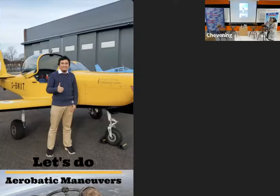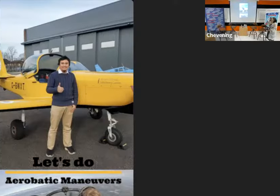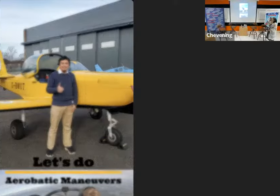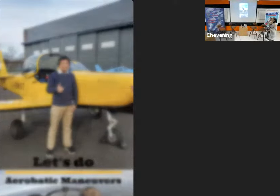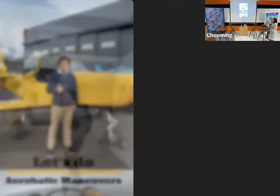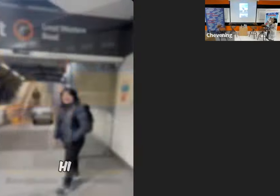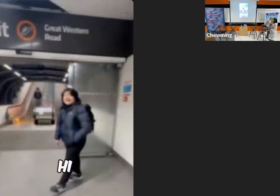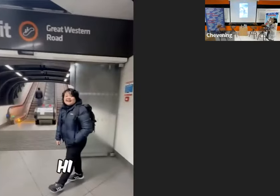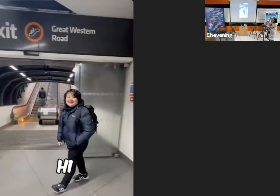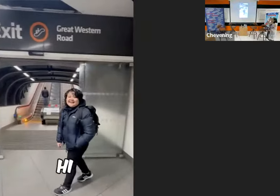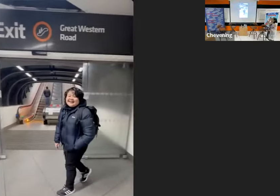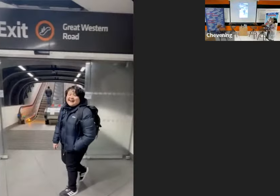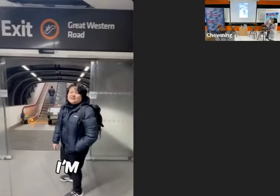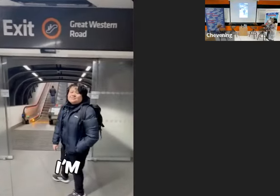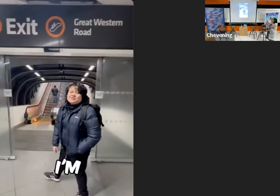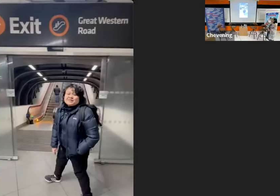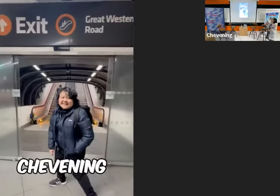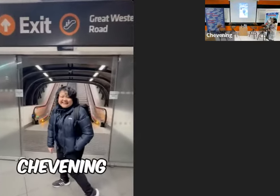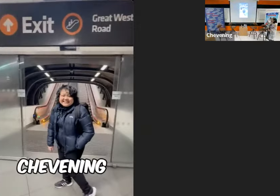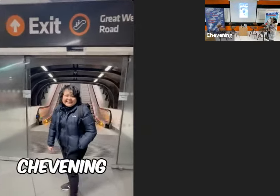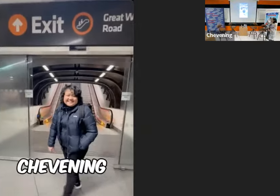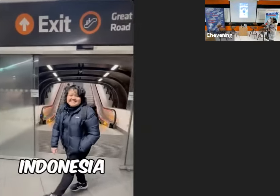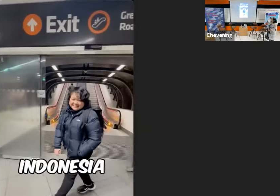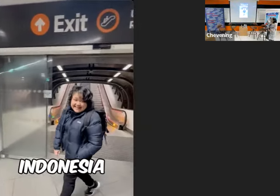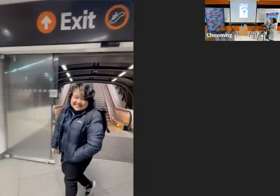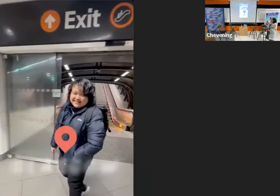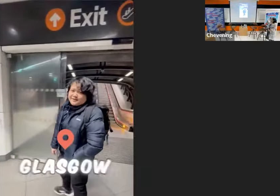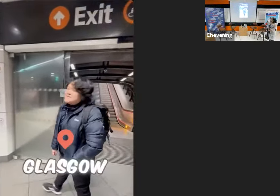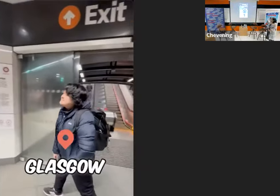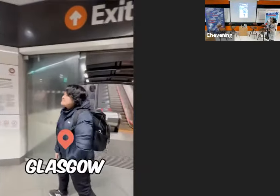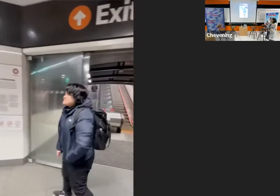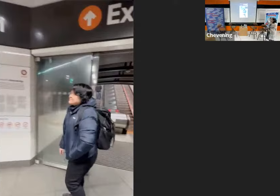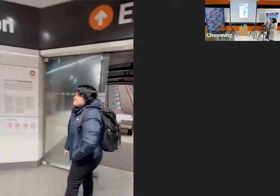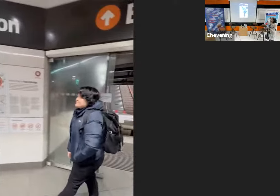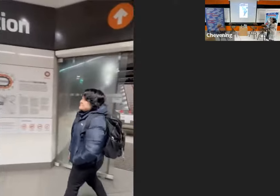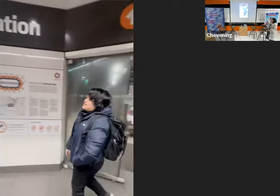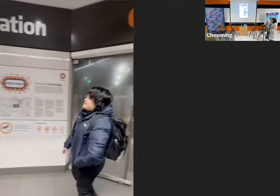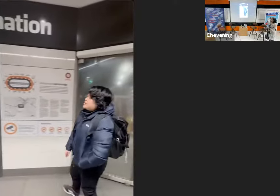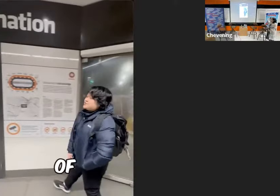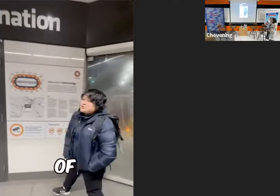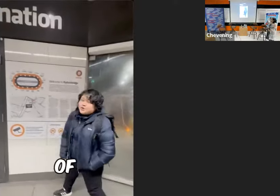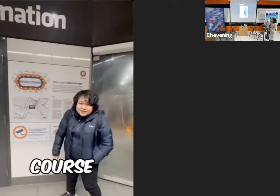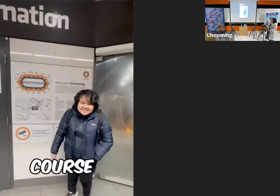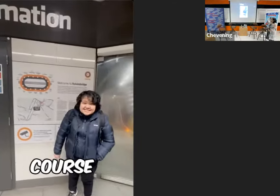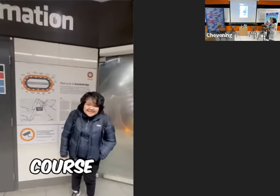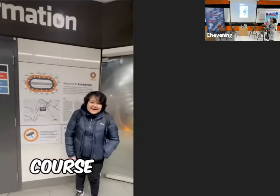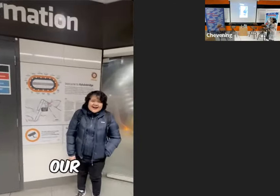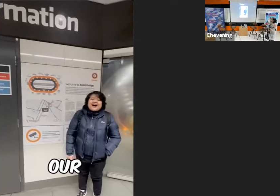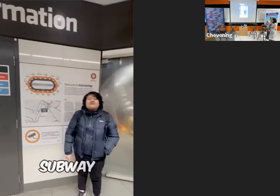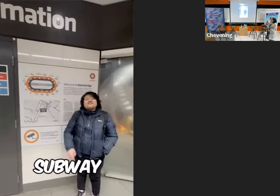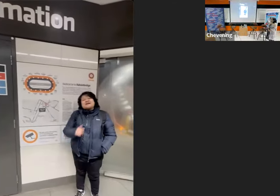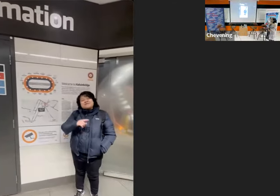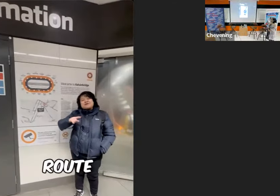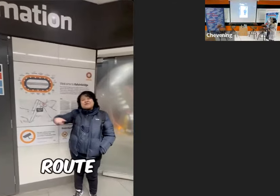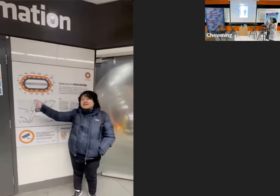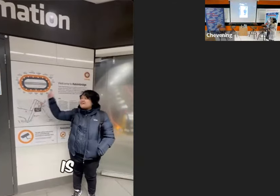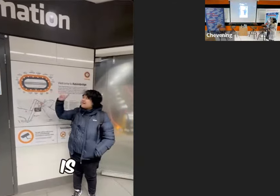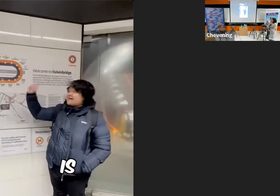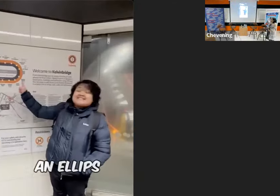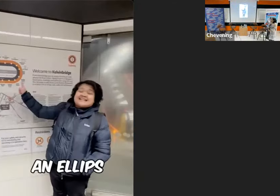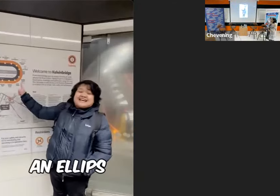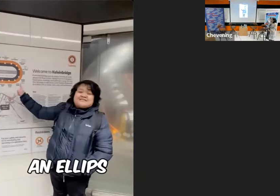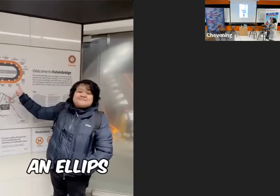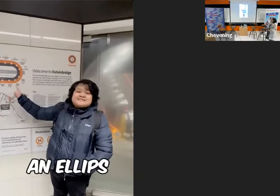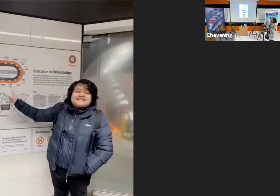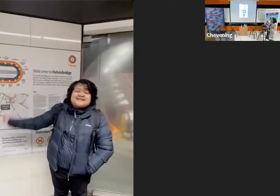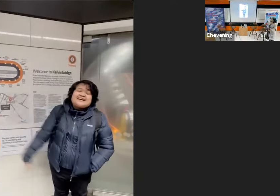Fly by I'm chev Indonesia in Glasgow of course our Subway